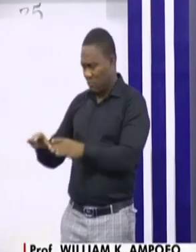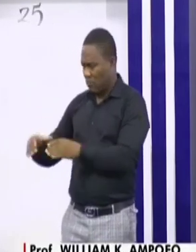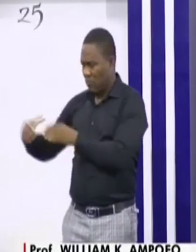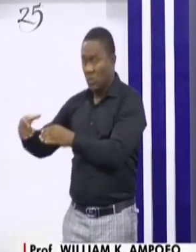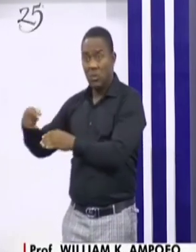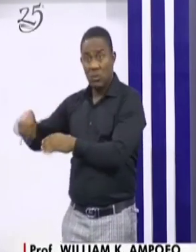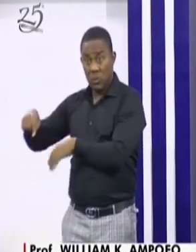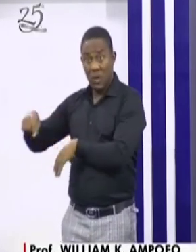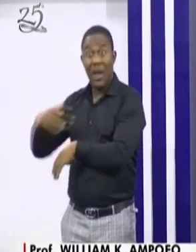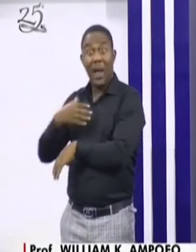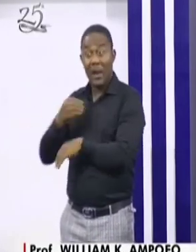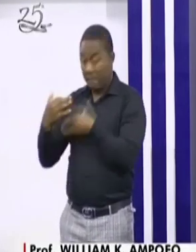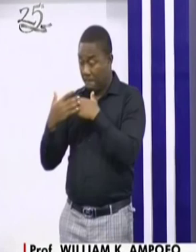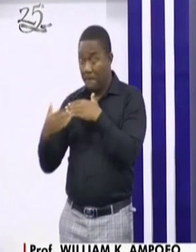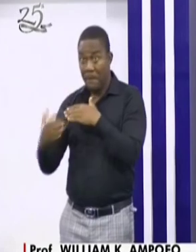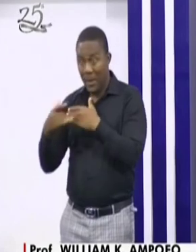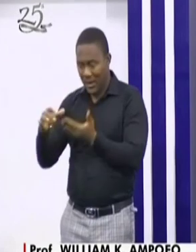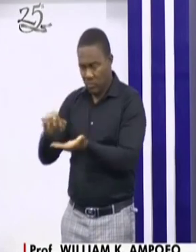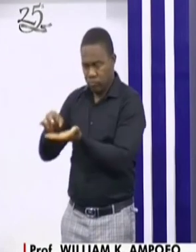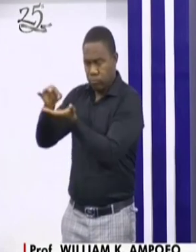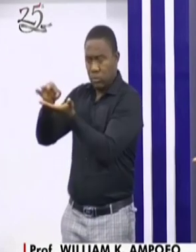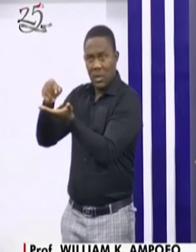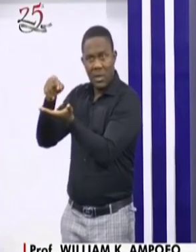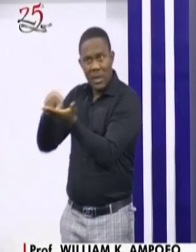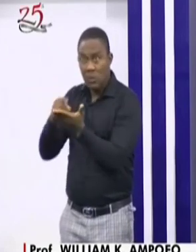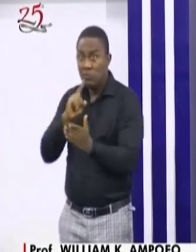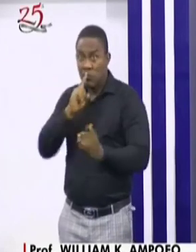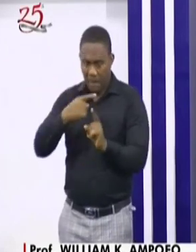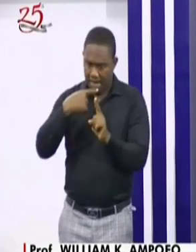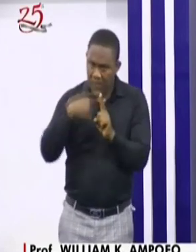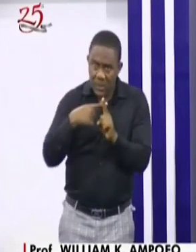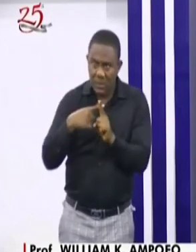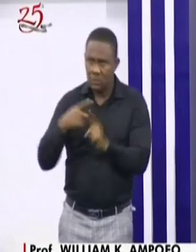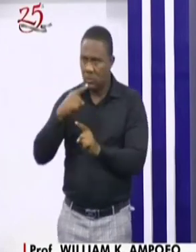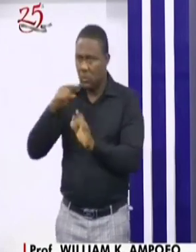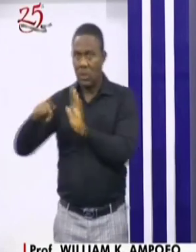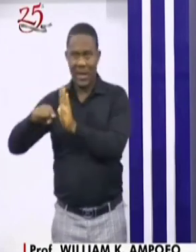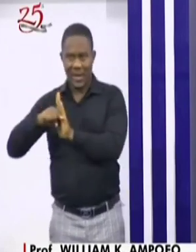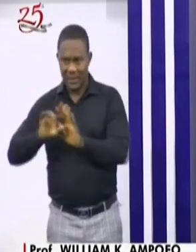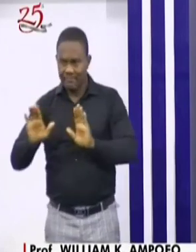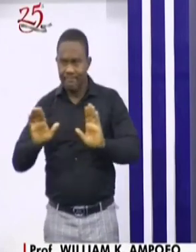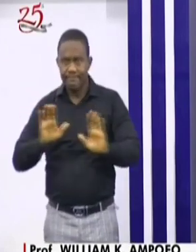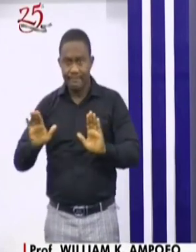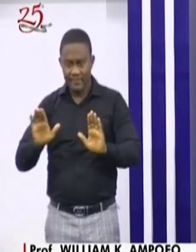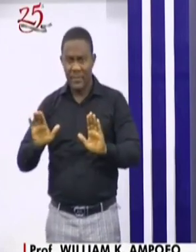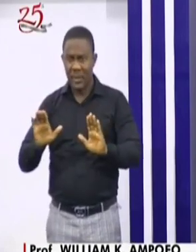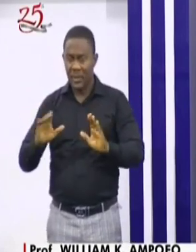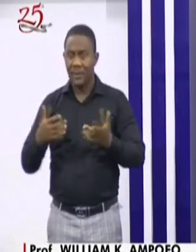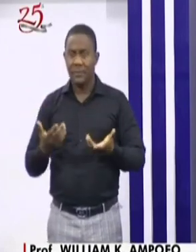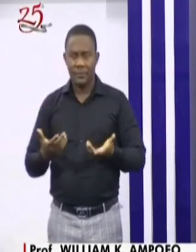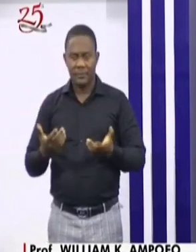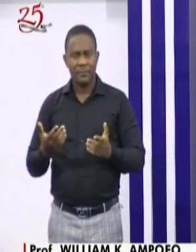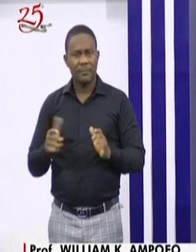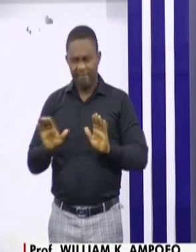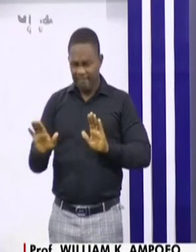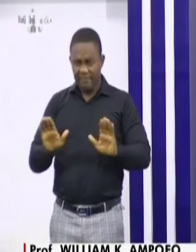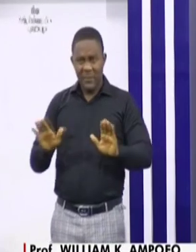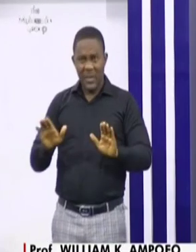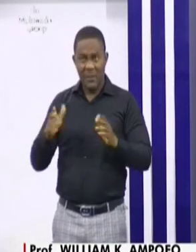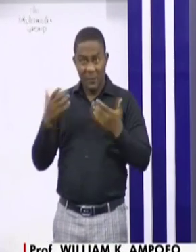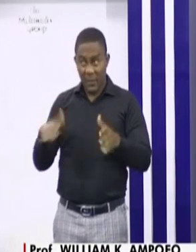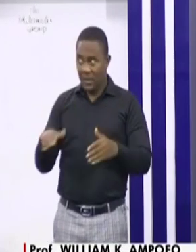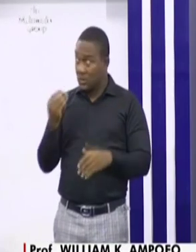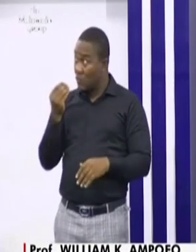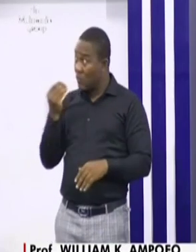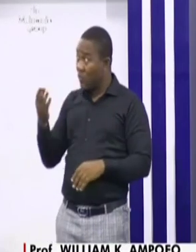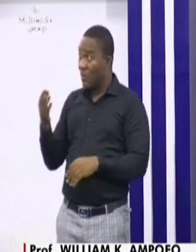samples that are truly positive and that are truly negative. We are in the process of reporting back to the